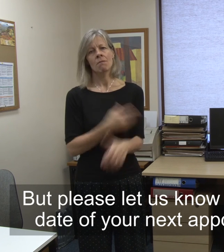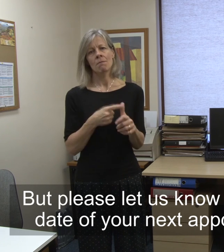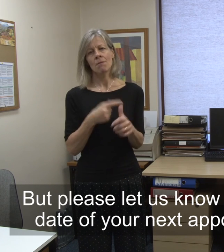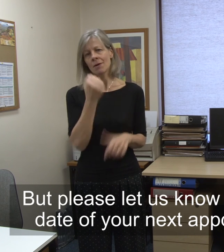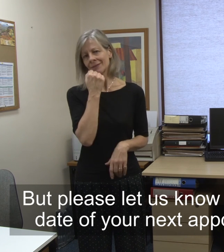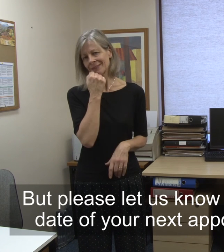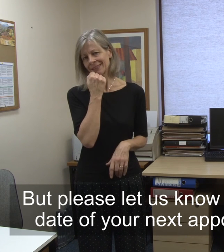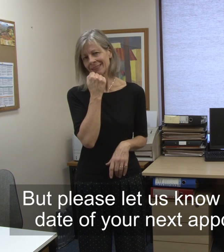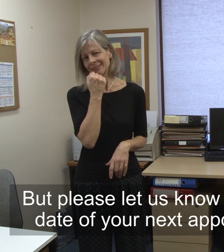appointment.